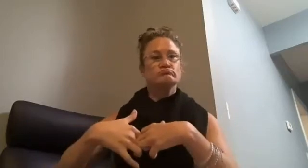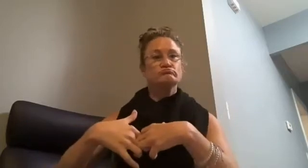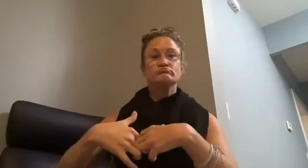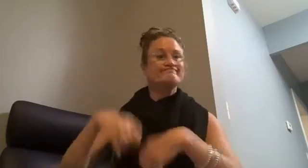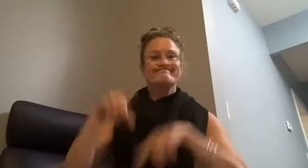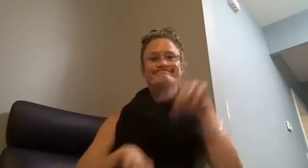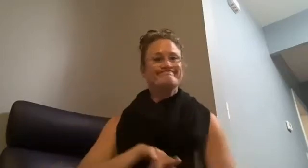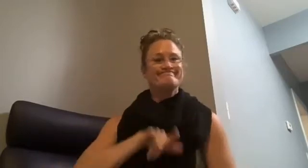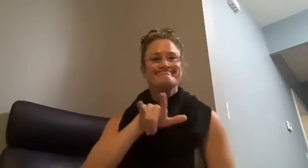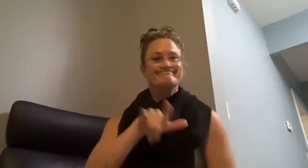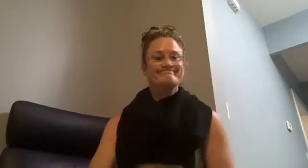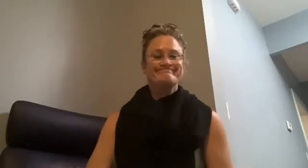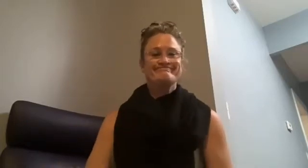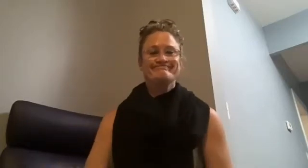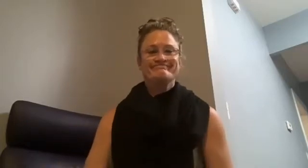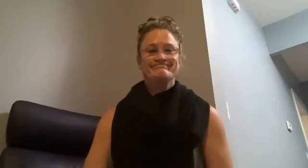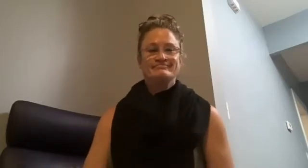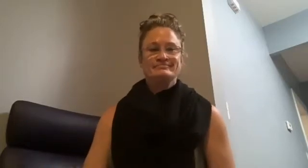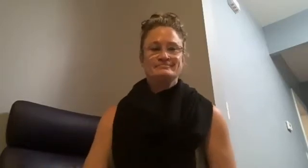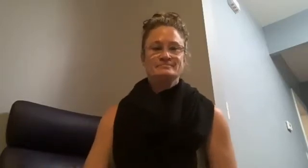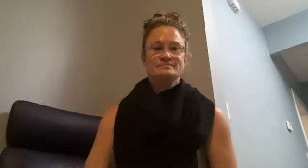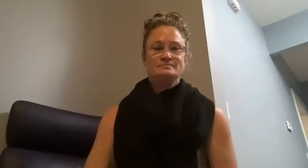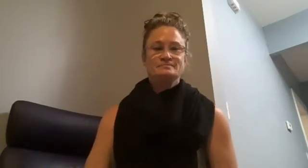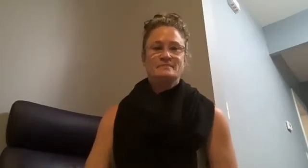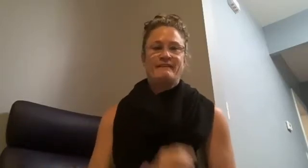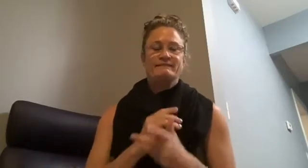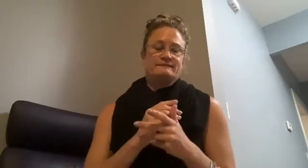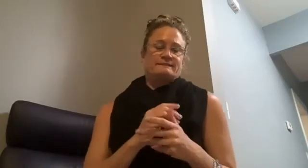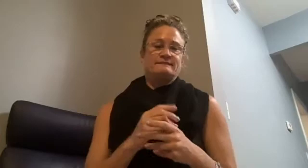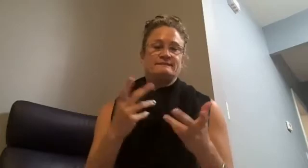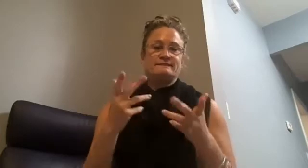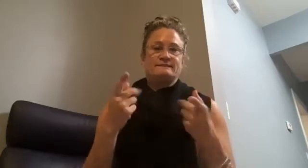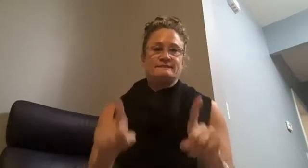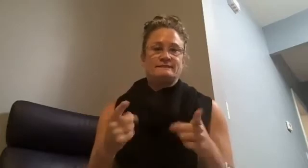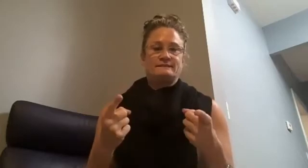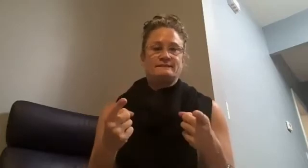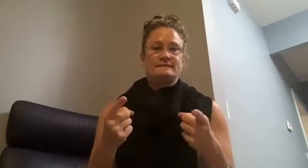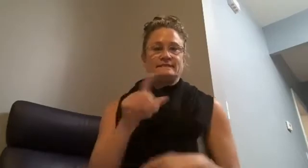there. And shortly after that, Alcoholics Anonymous